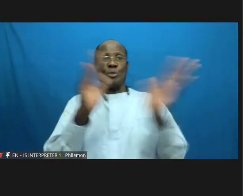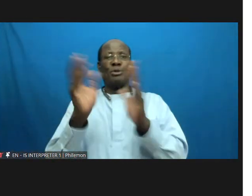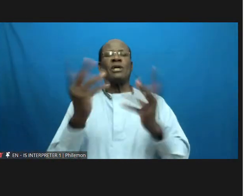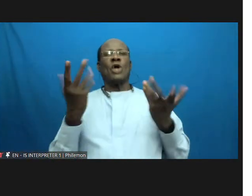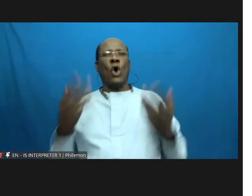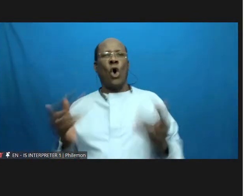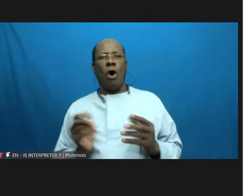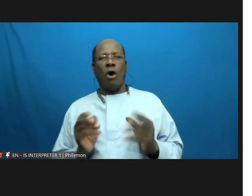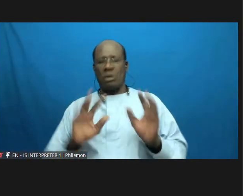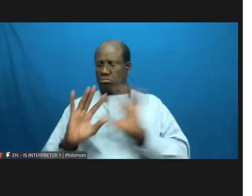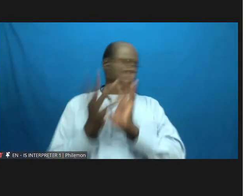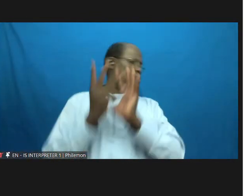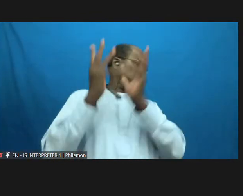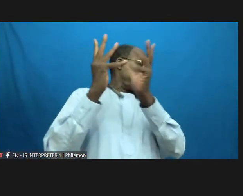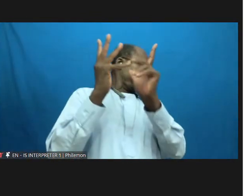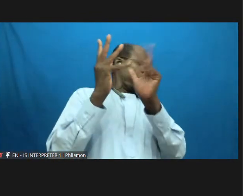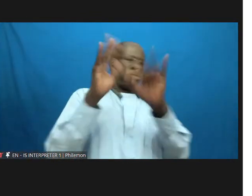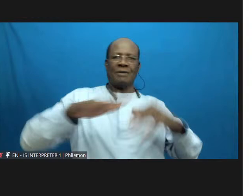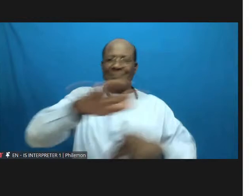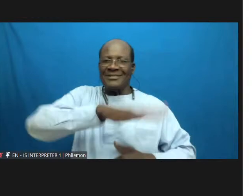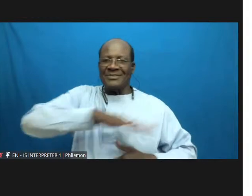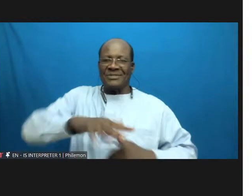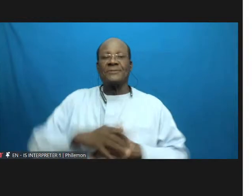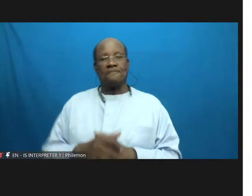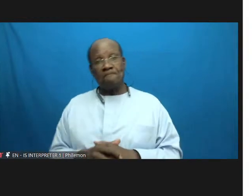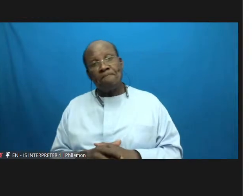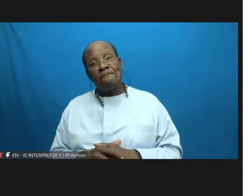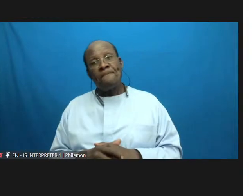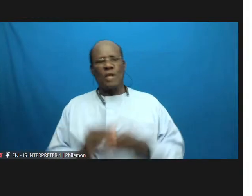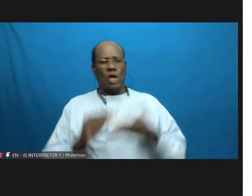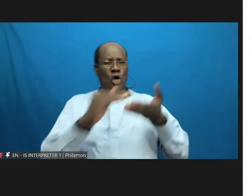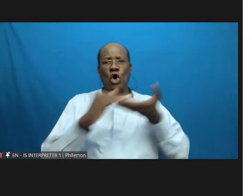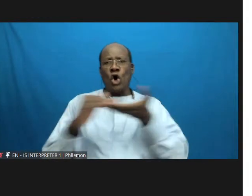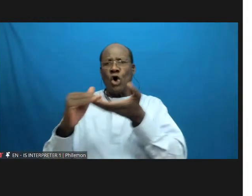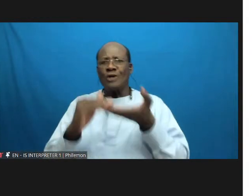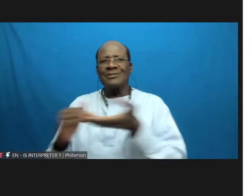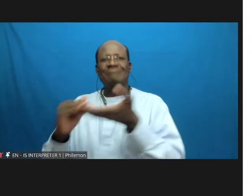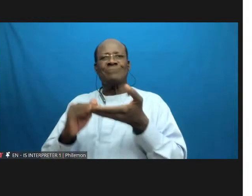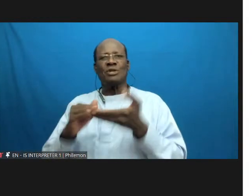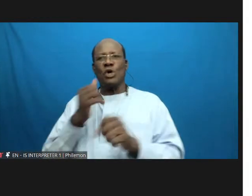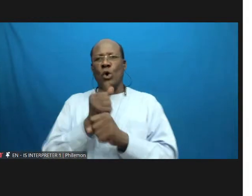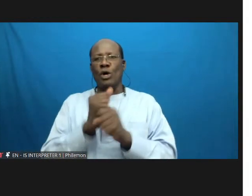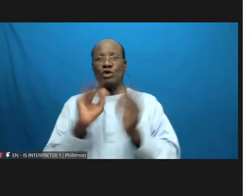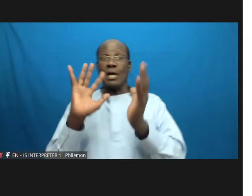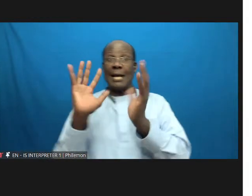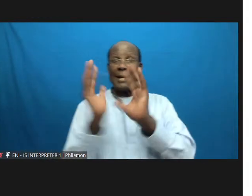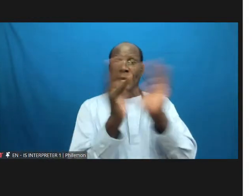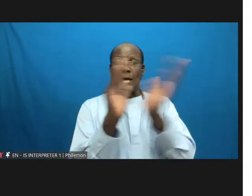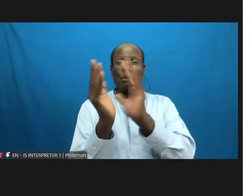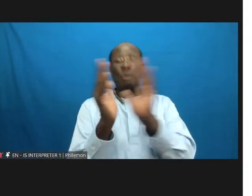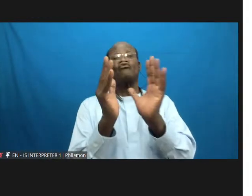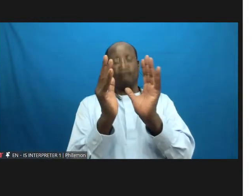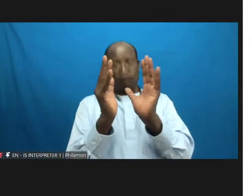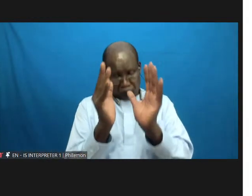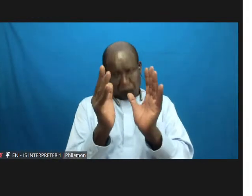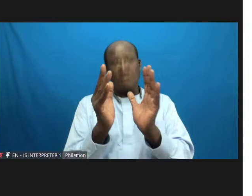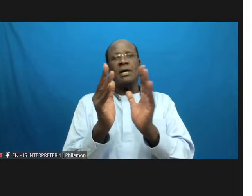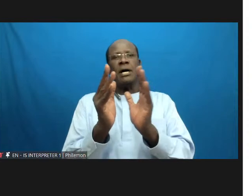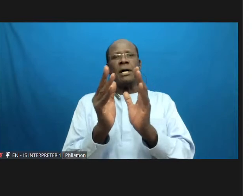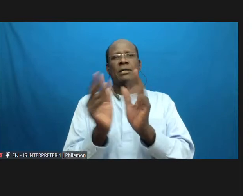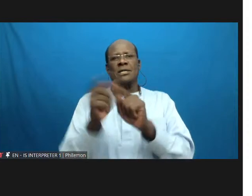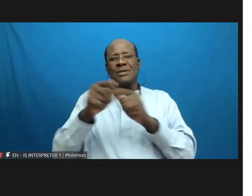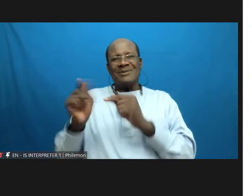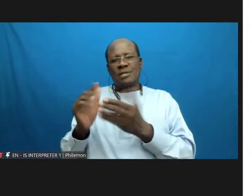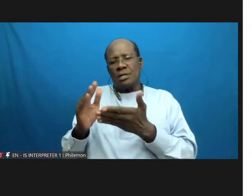that regard, the organizations who are working on climate-related climate risk and disaster risk have been asked to share